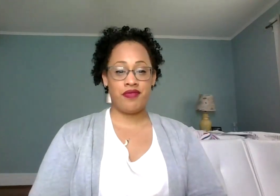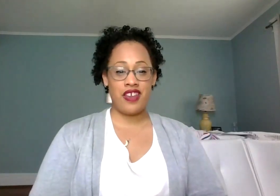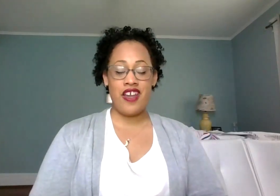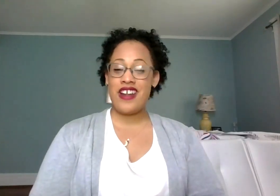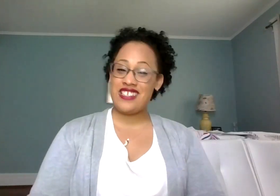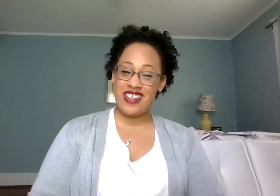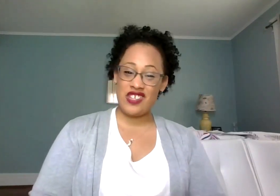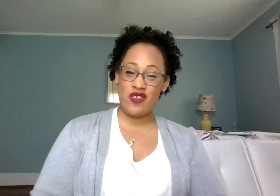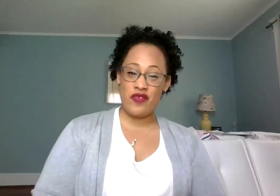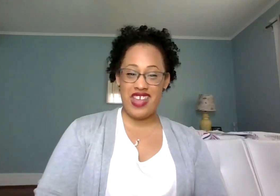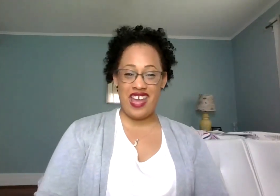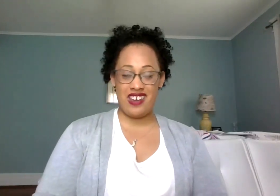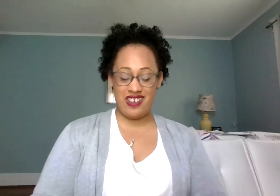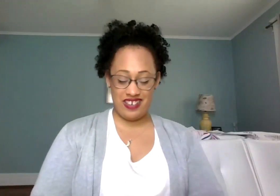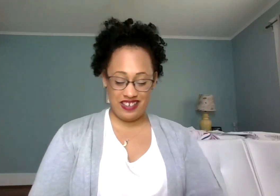All right, so let's review that.